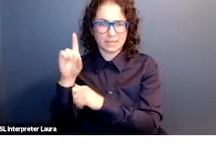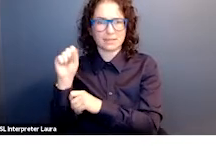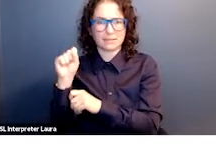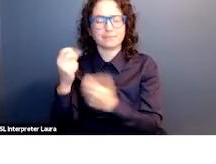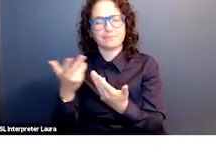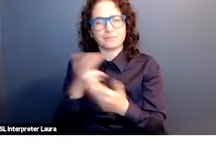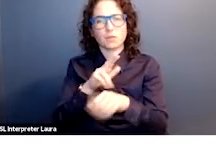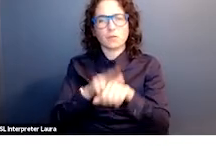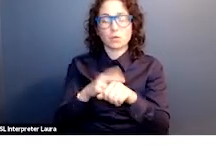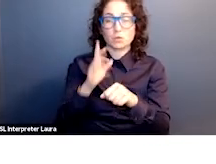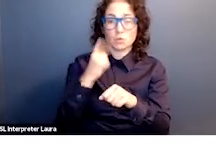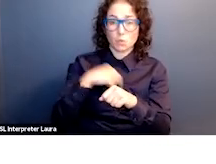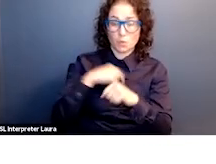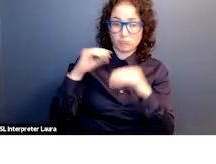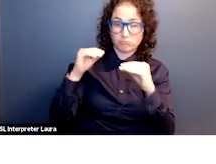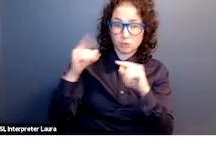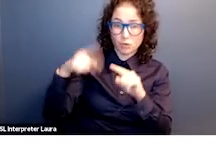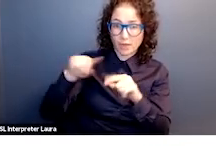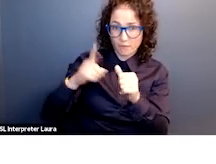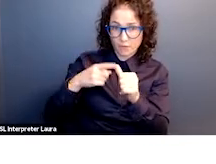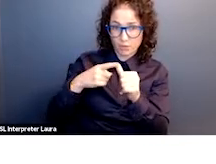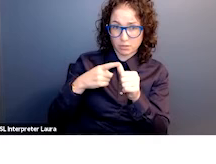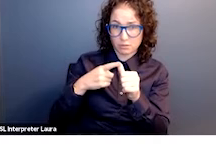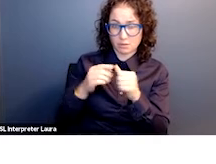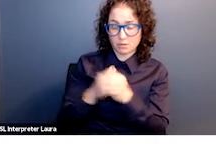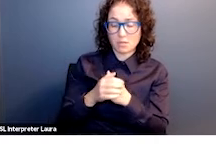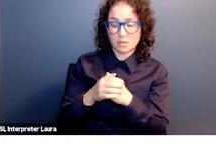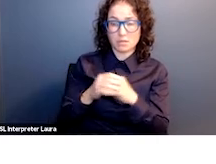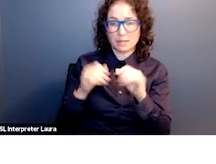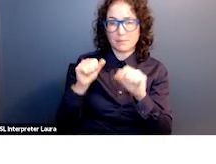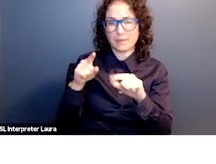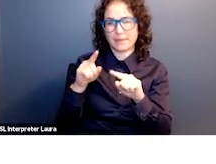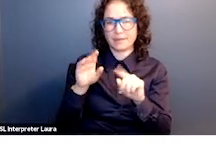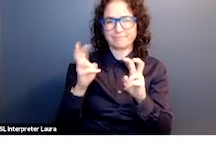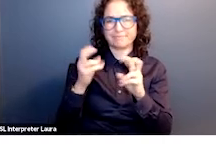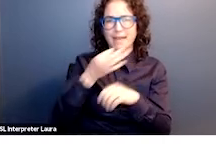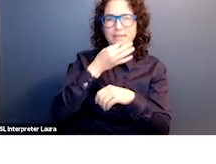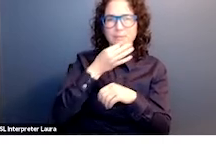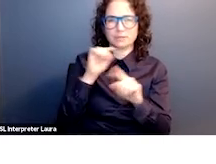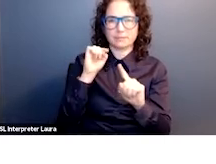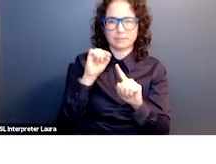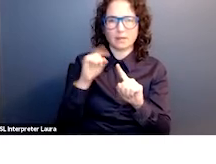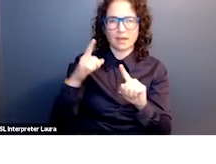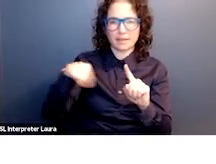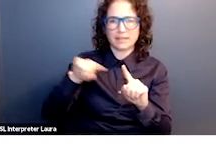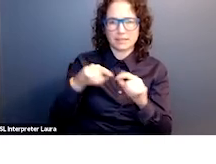we train them first to be the expert on this